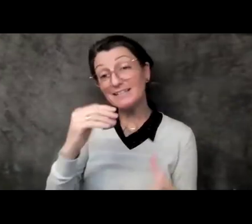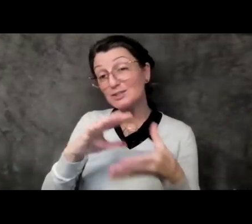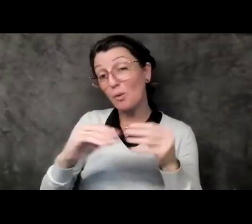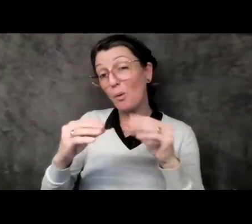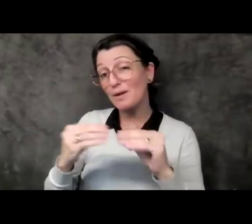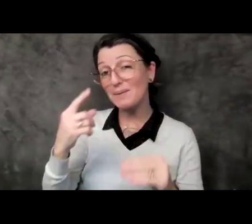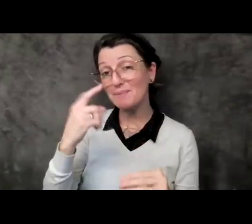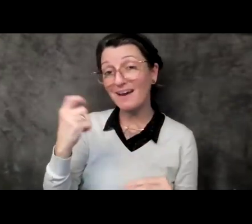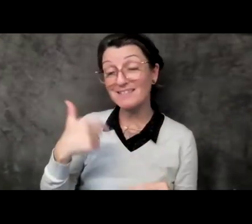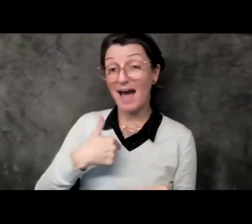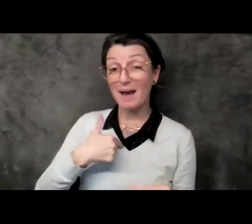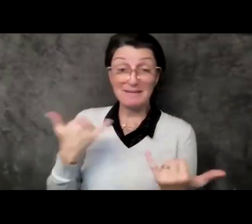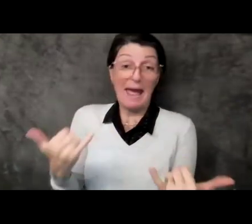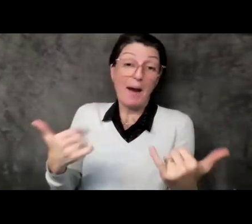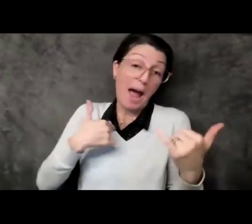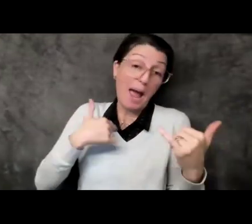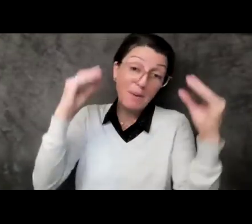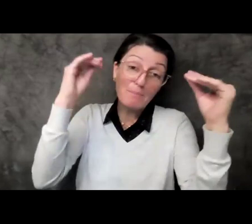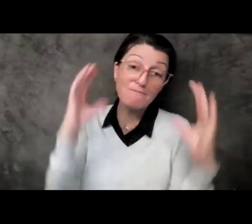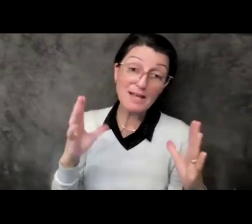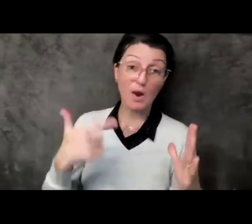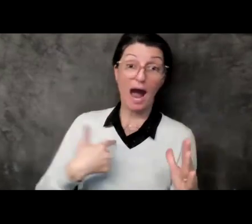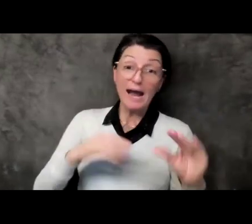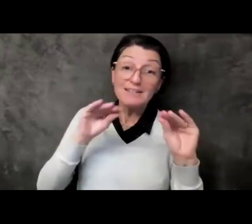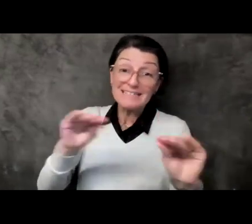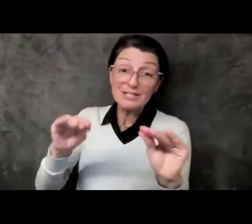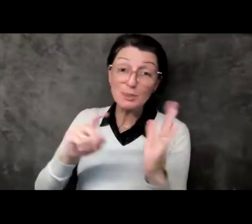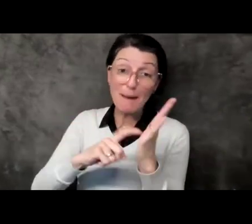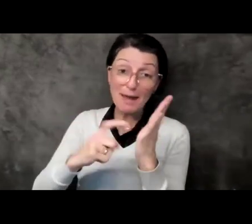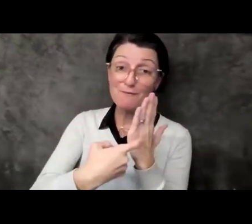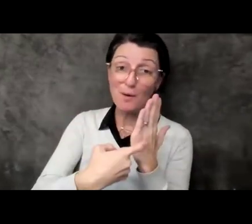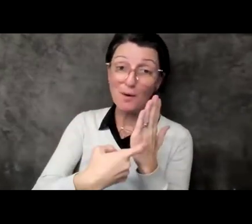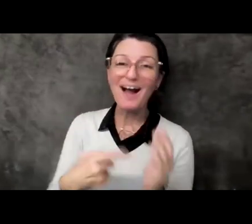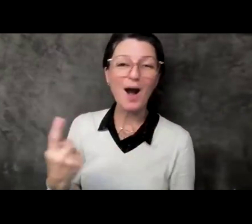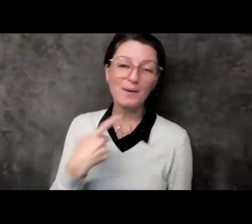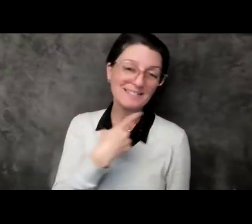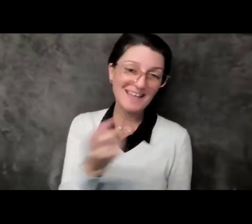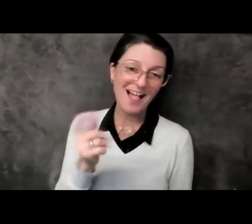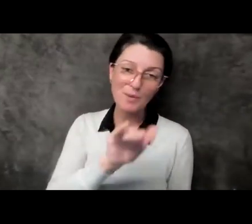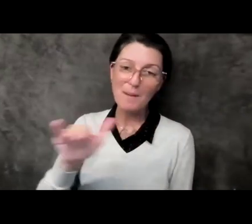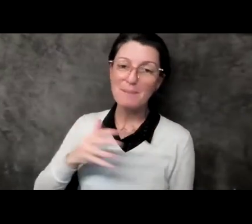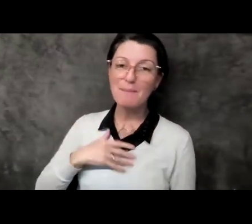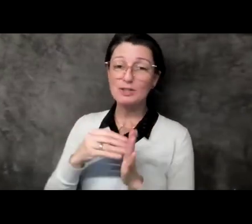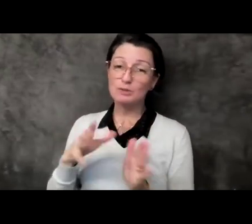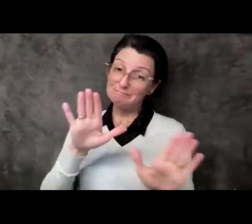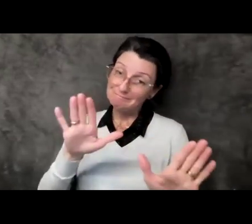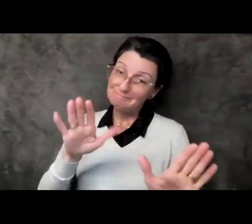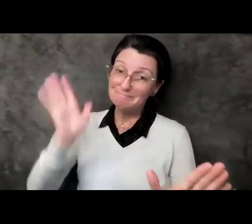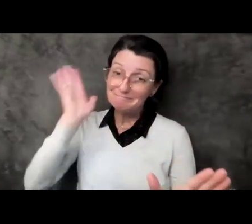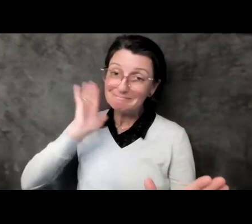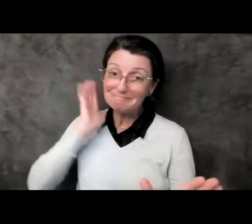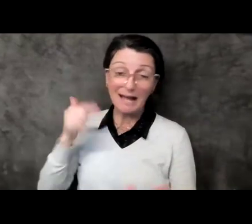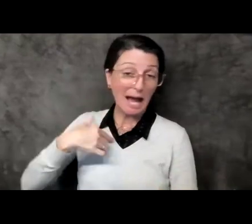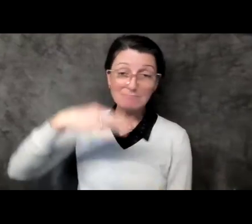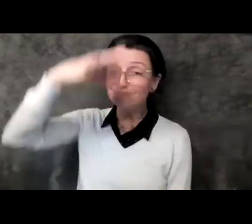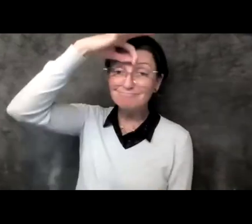as a professor, I teach about metaphor and everything. So I always have to tell my students that story, right? Because